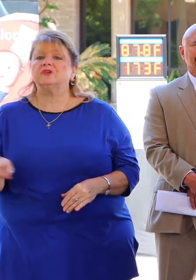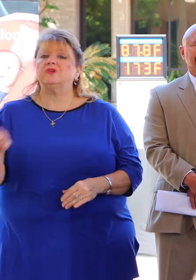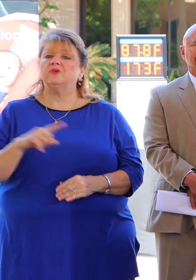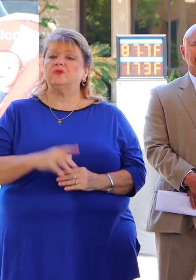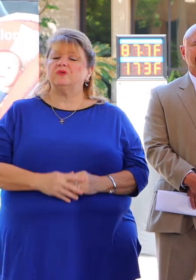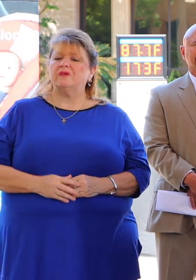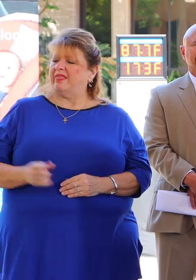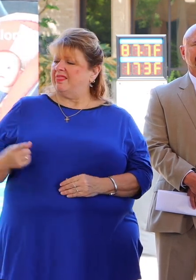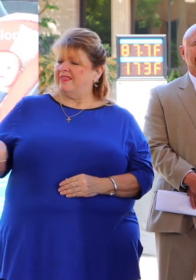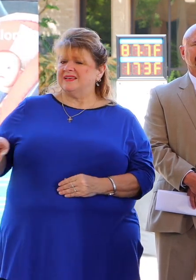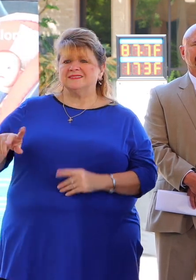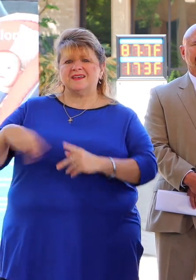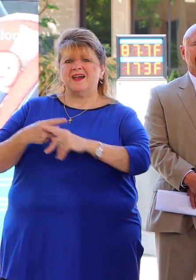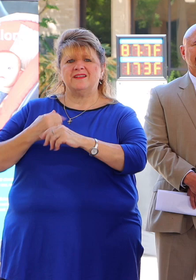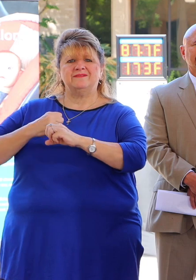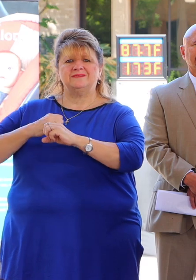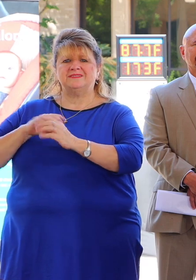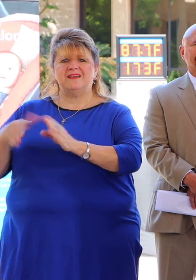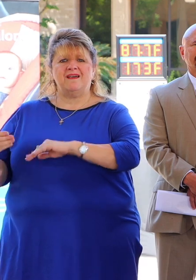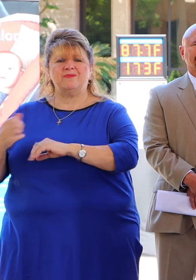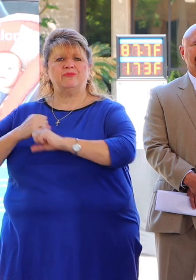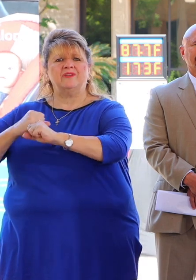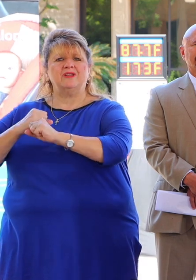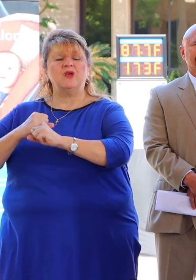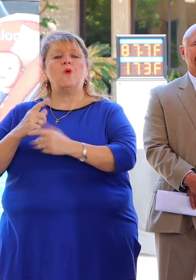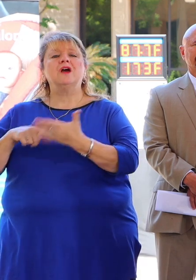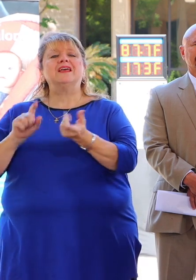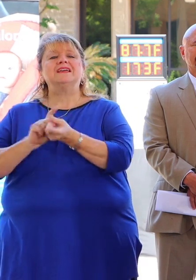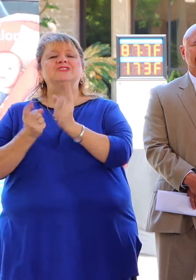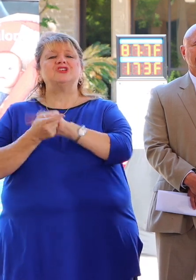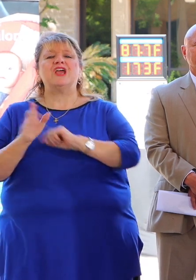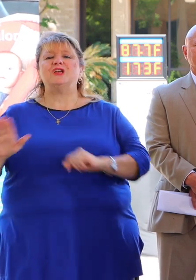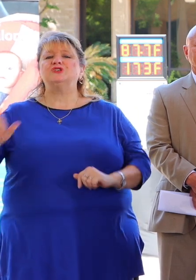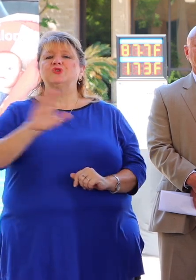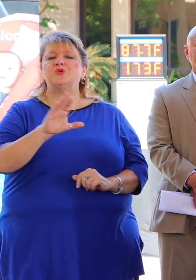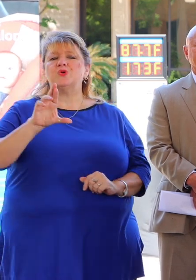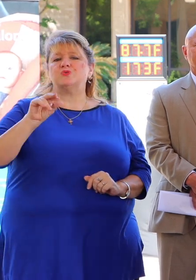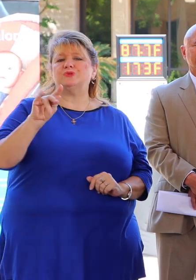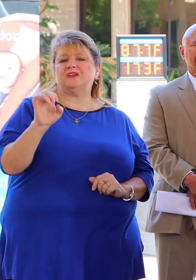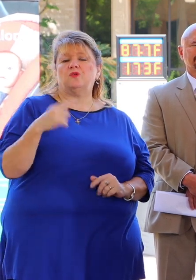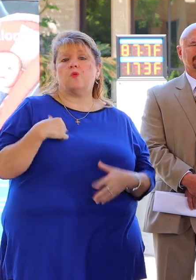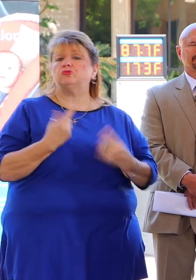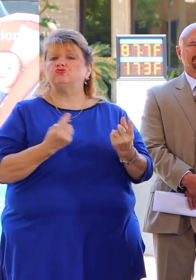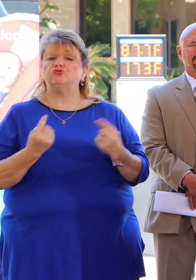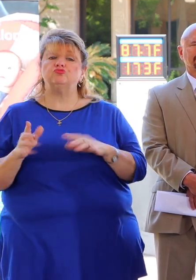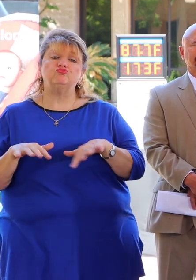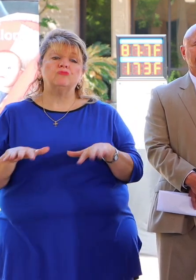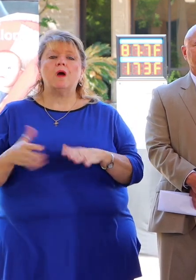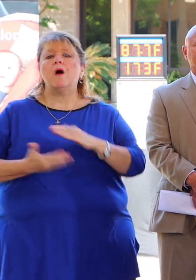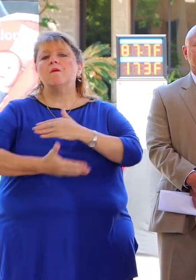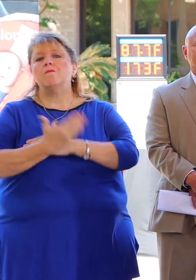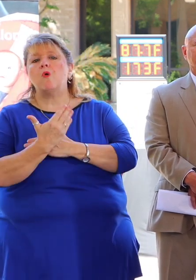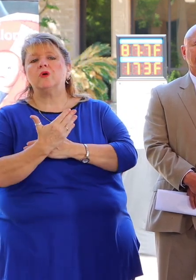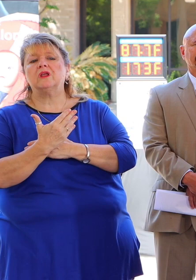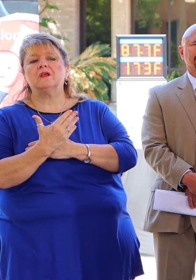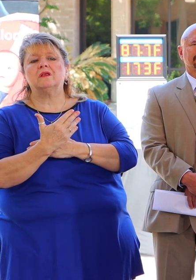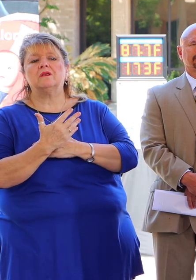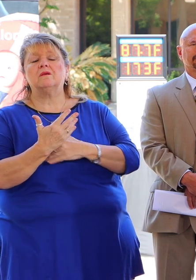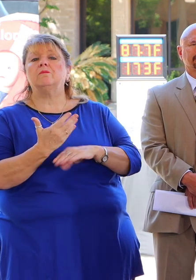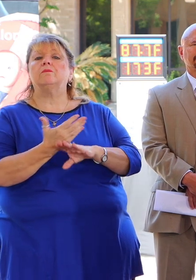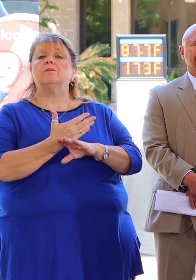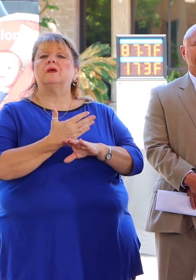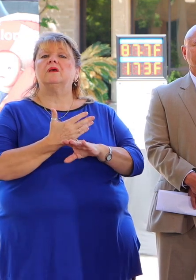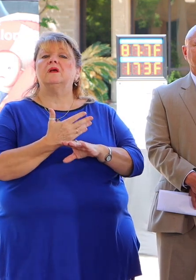preventable deaths and injuries is a change in routine. Many deaths have happened because the morning routine was different.